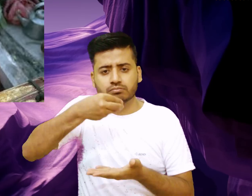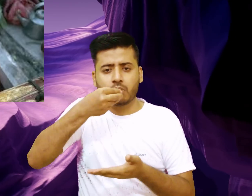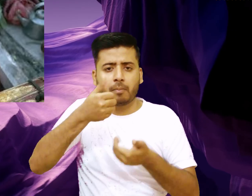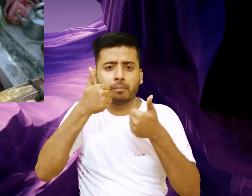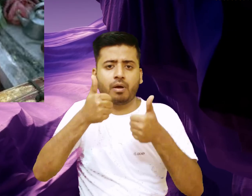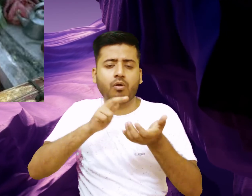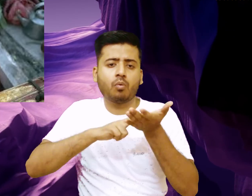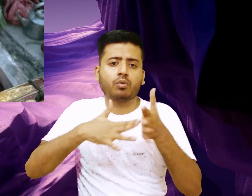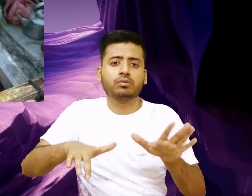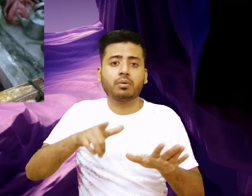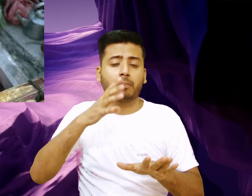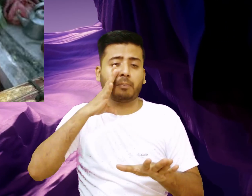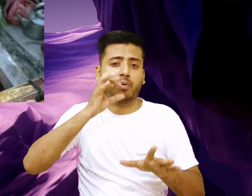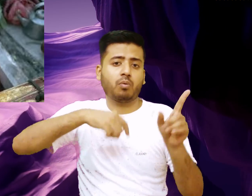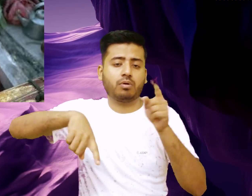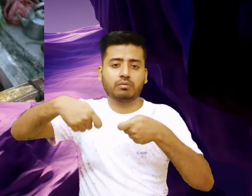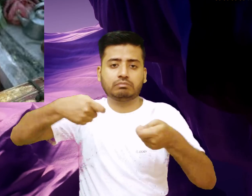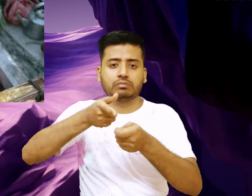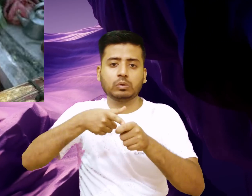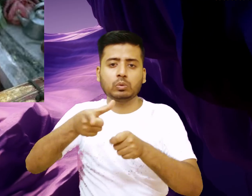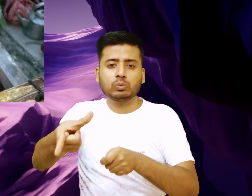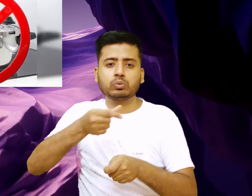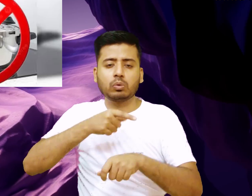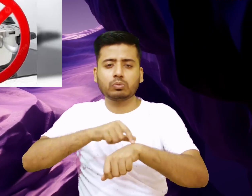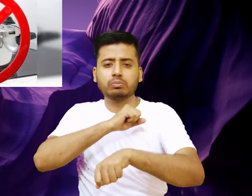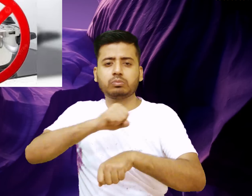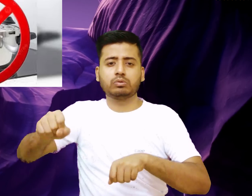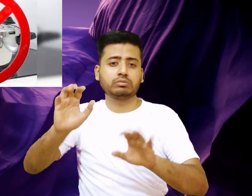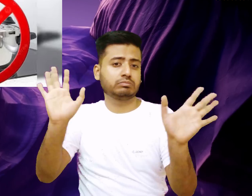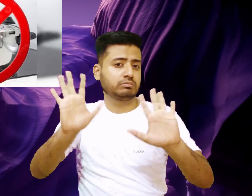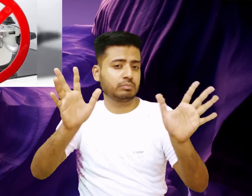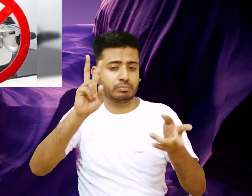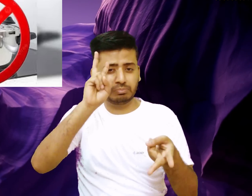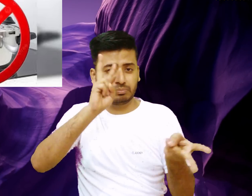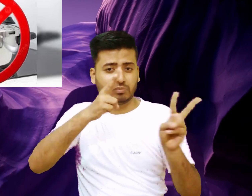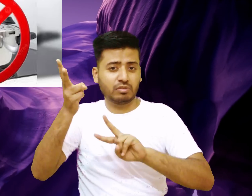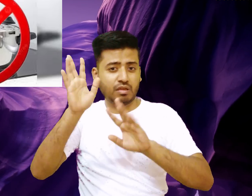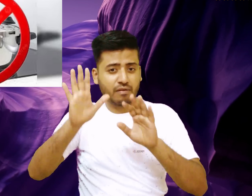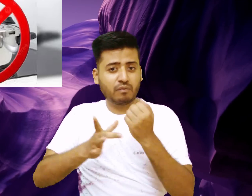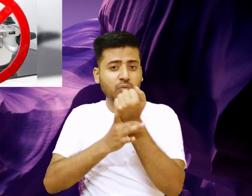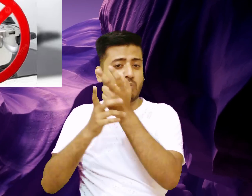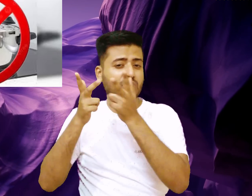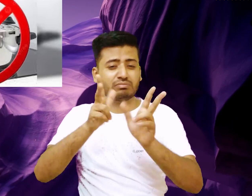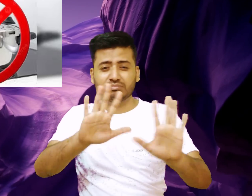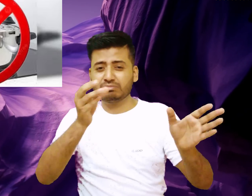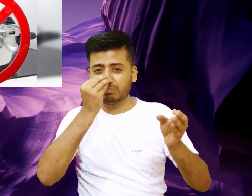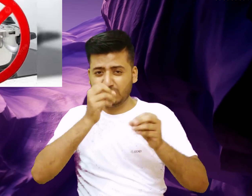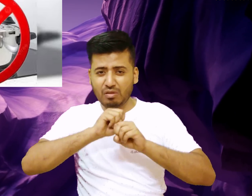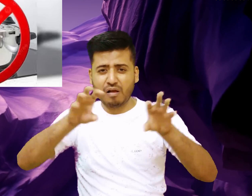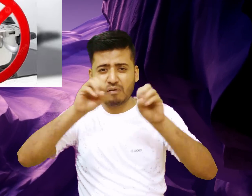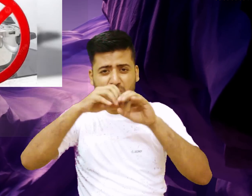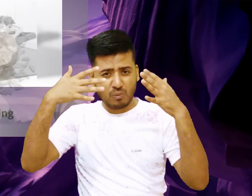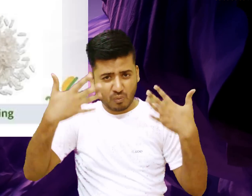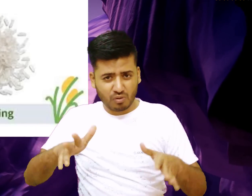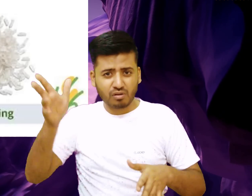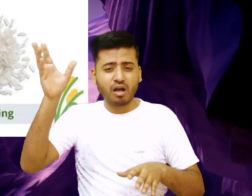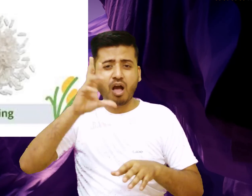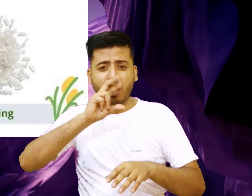high blood pressure, while brown and black rice varieties may not have the same effect. While rice itself isn't inherently bad for